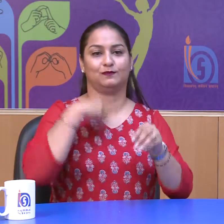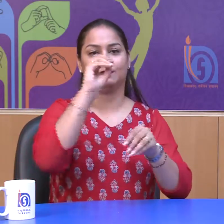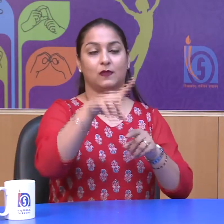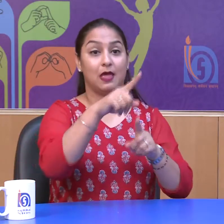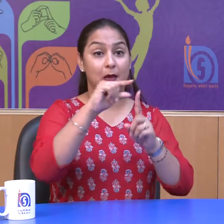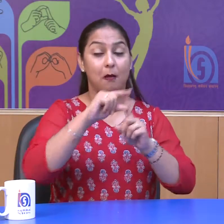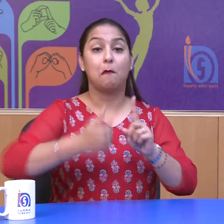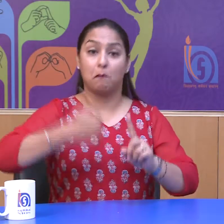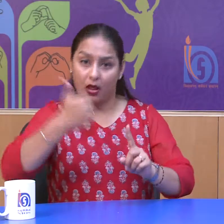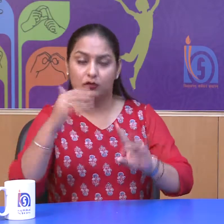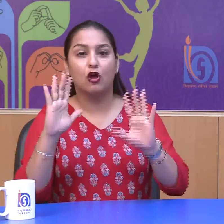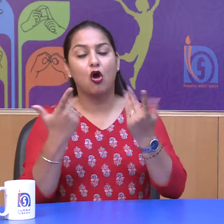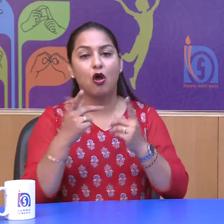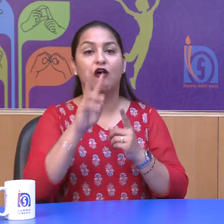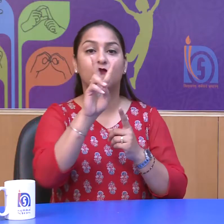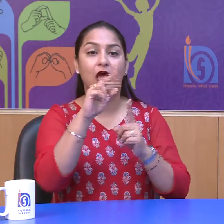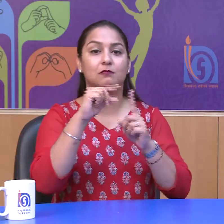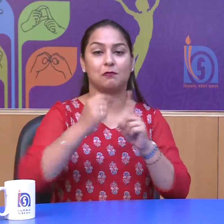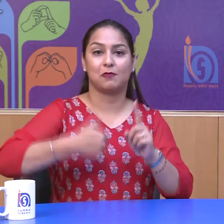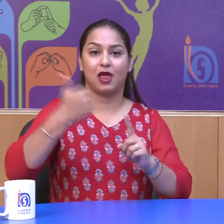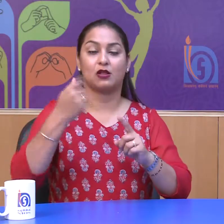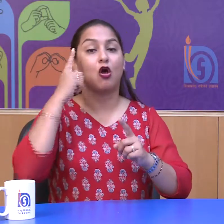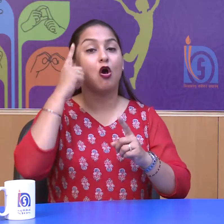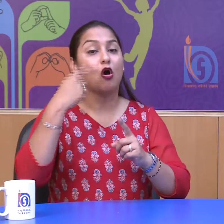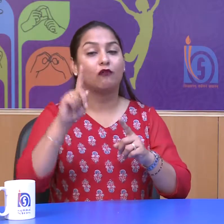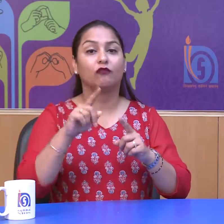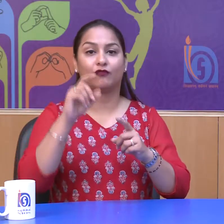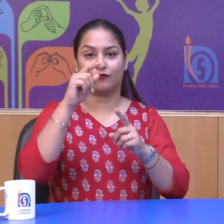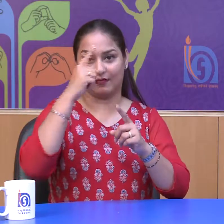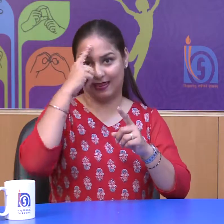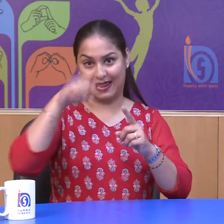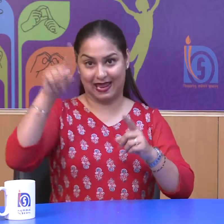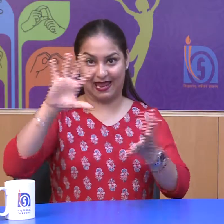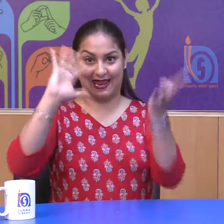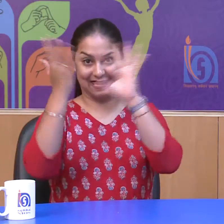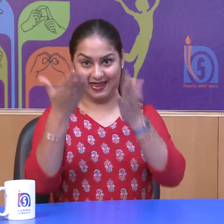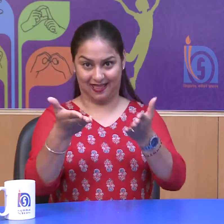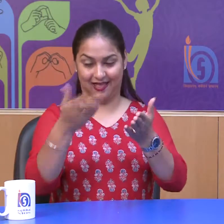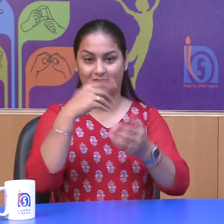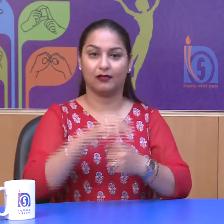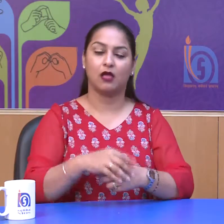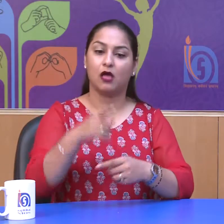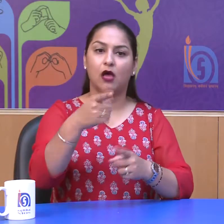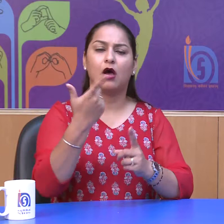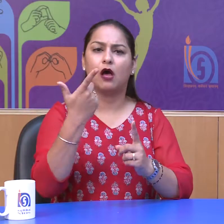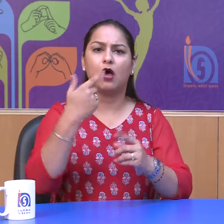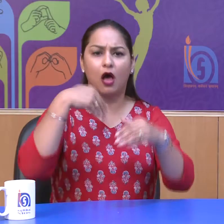the Vice President of India are indirectly elected. The members of the